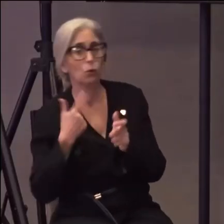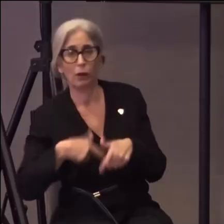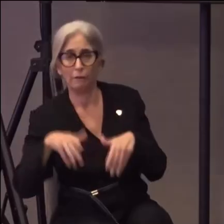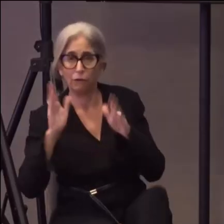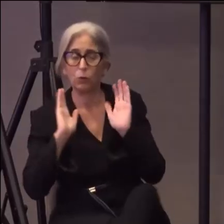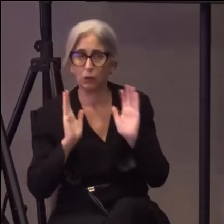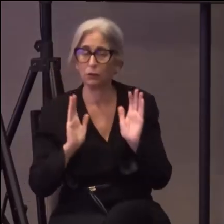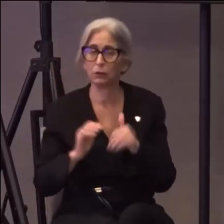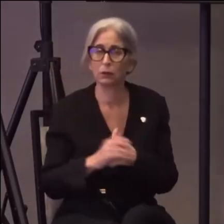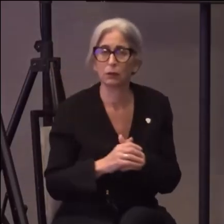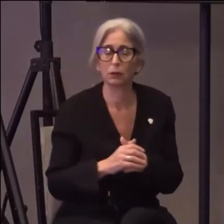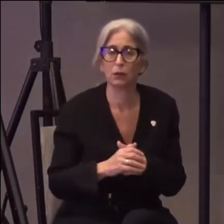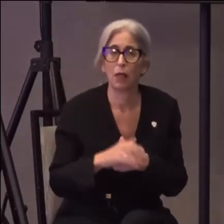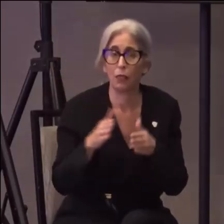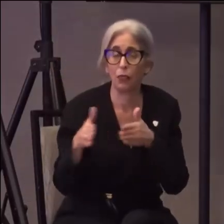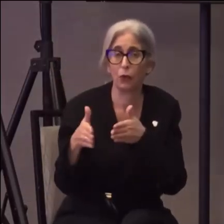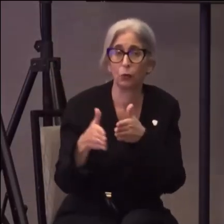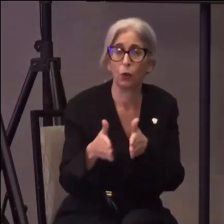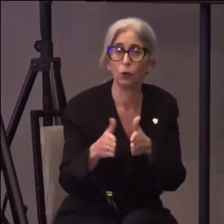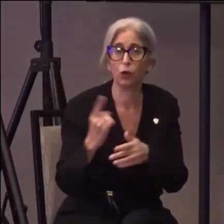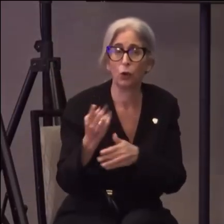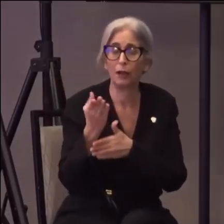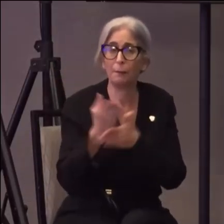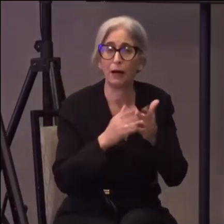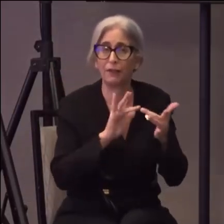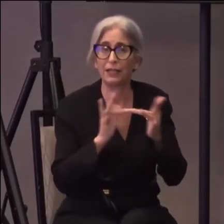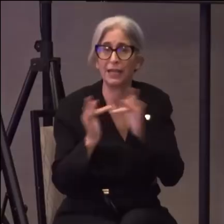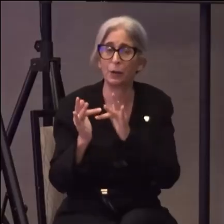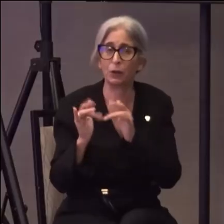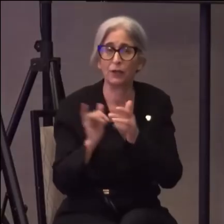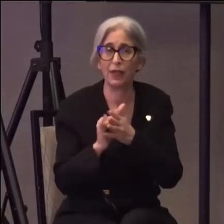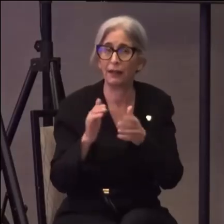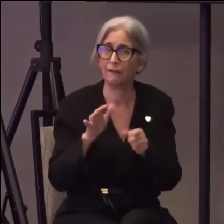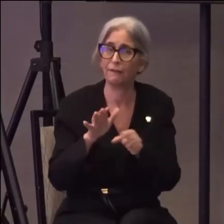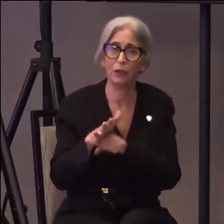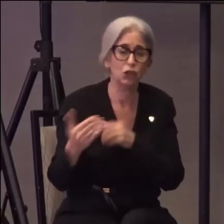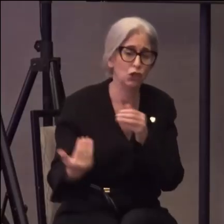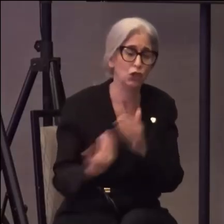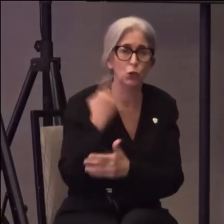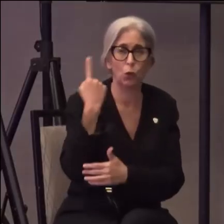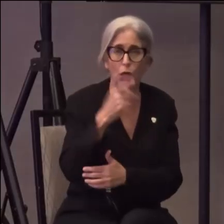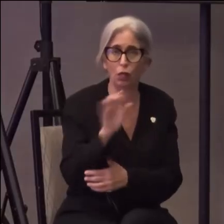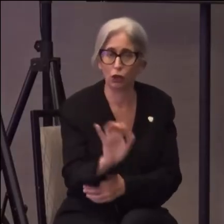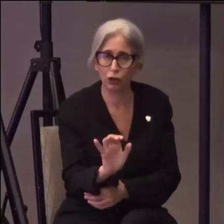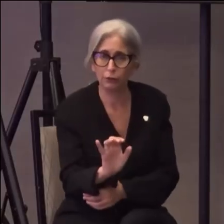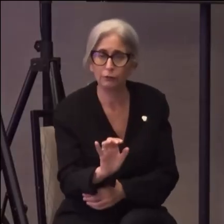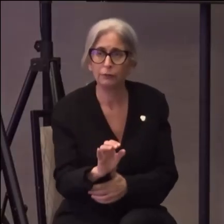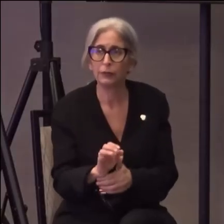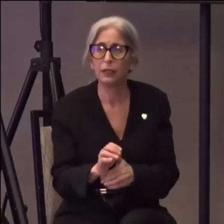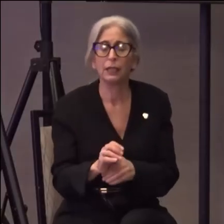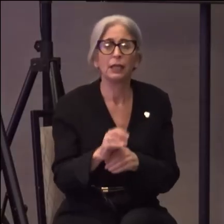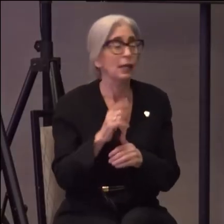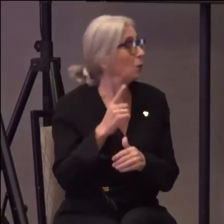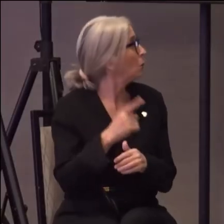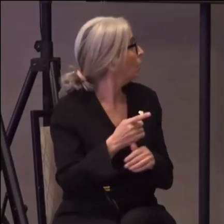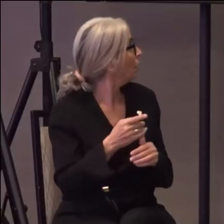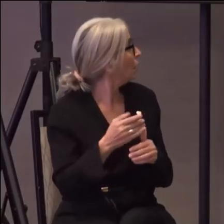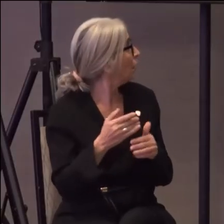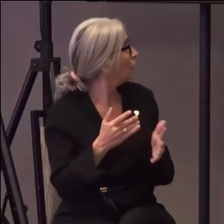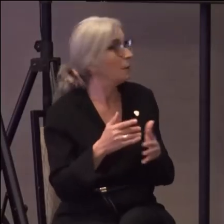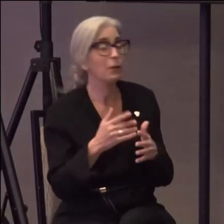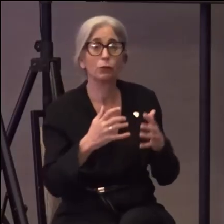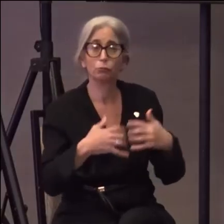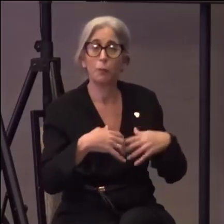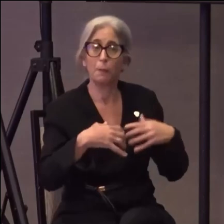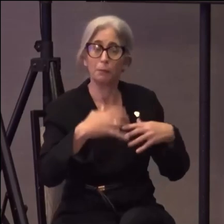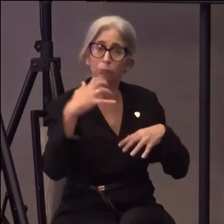have to. The roads are the only part of the network we have a complete view of. Adding sidewalk data will allow us to rethink the network from the ground